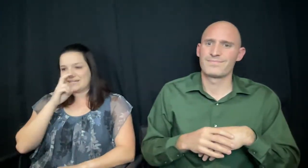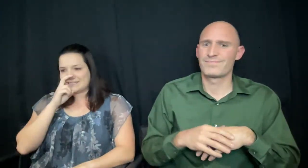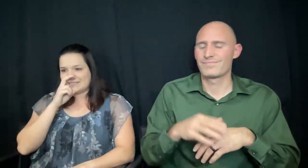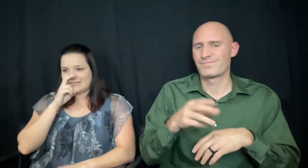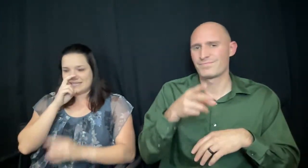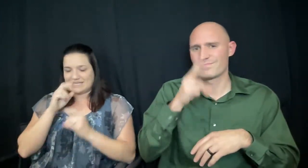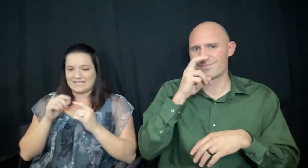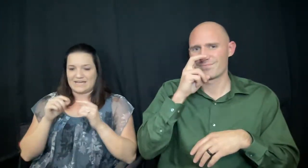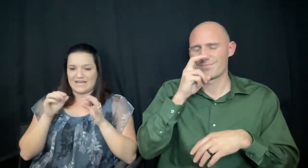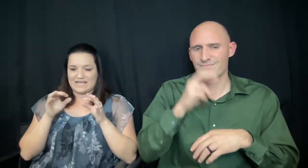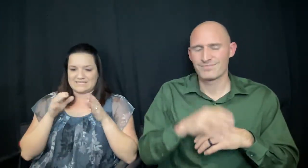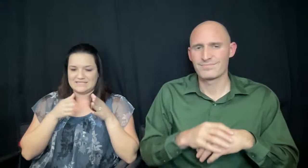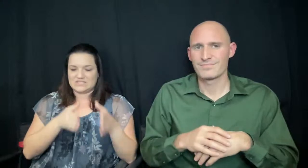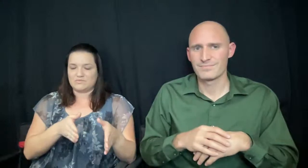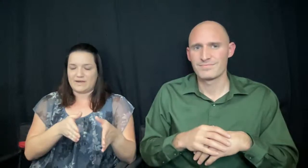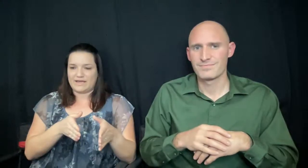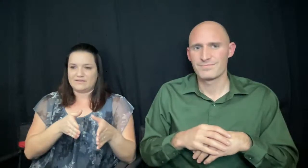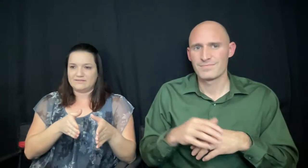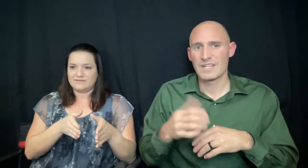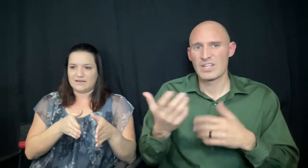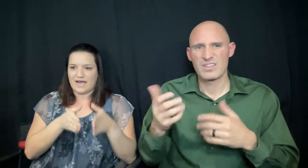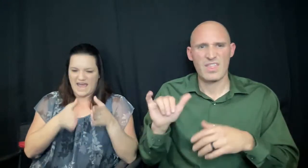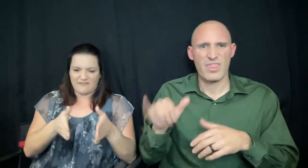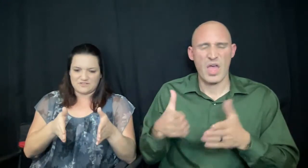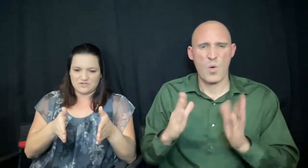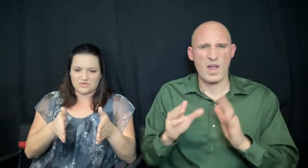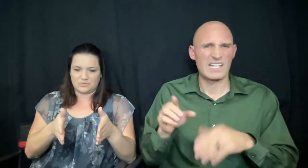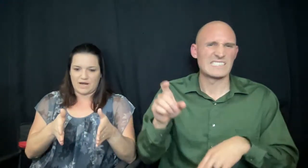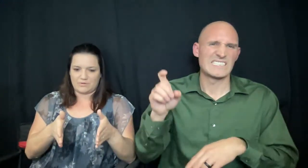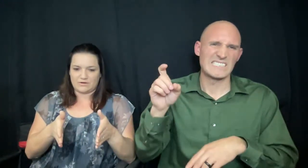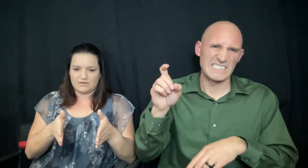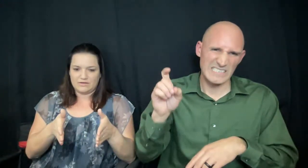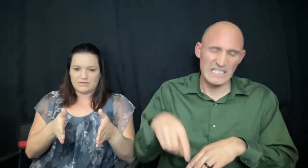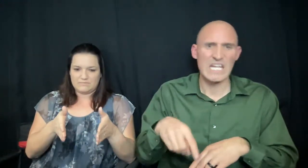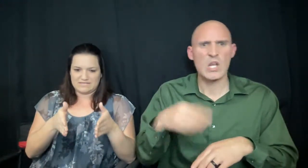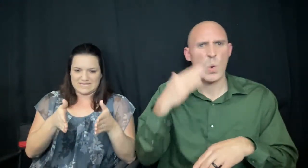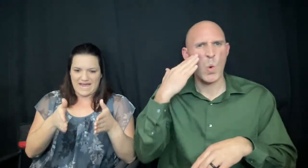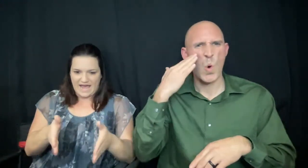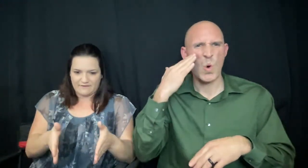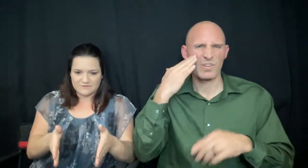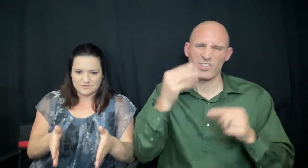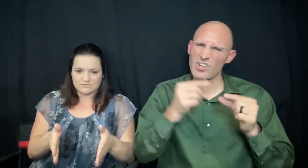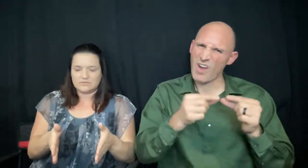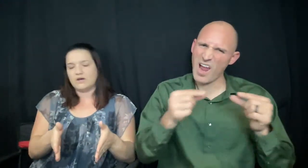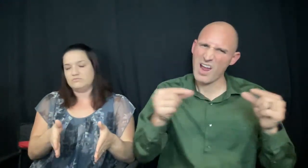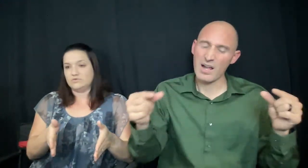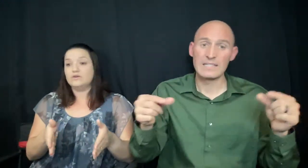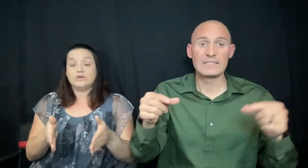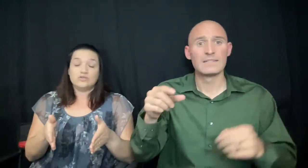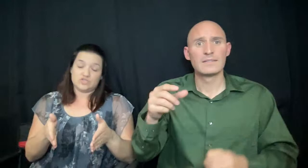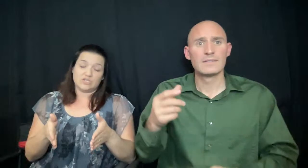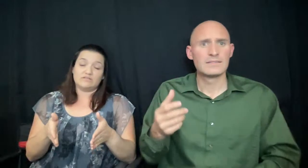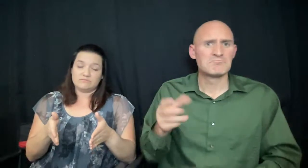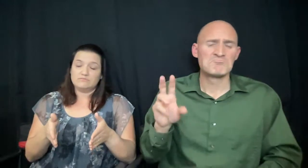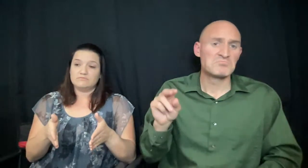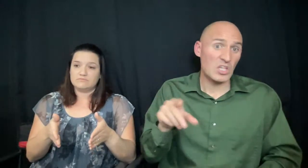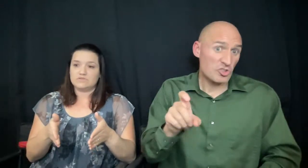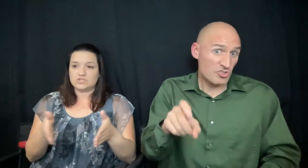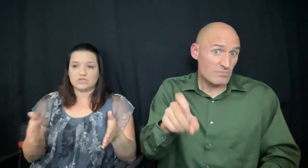strict, thinking that it's this way. I have to know the grammar because I have to. No, you should. You should